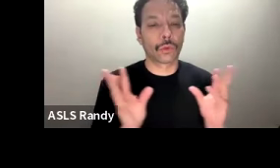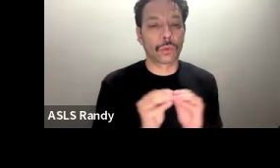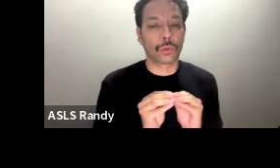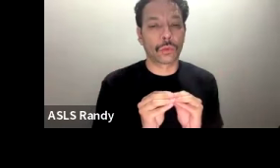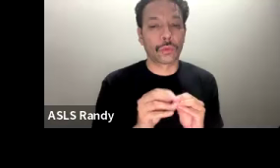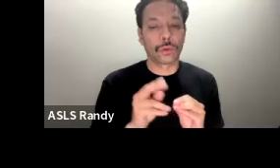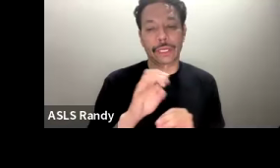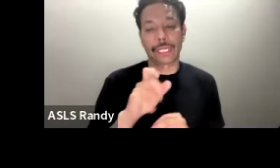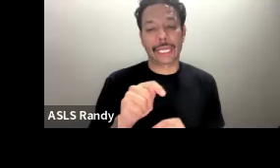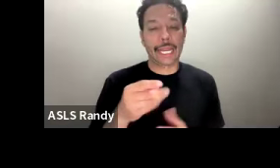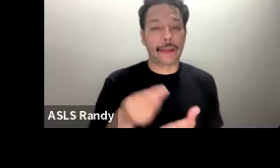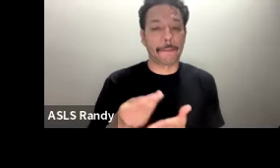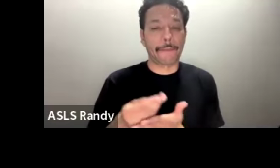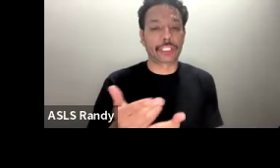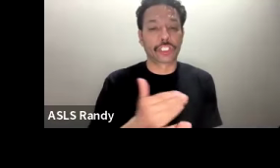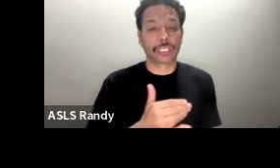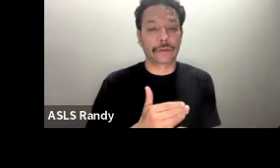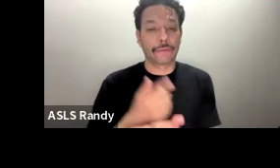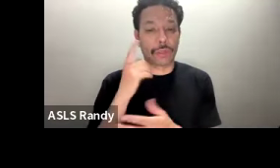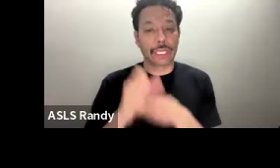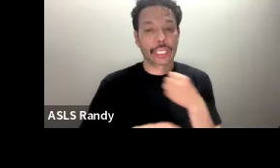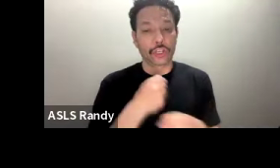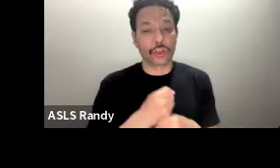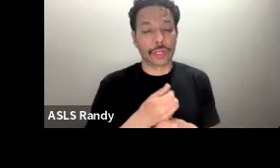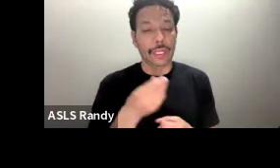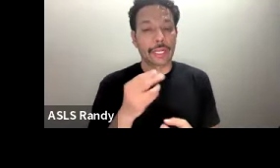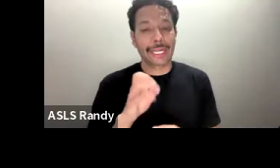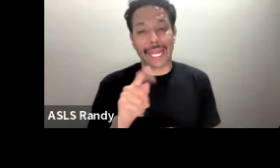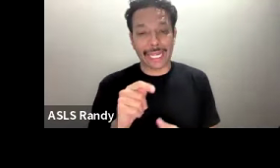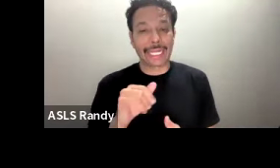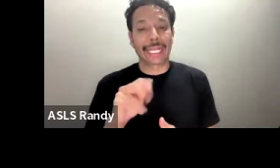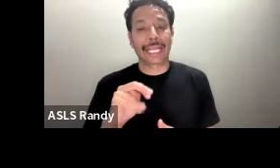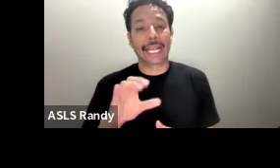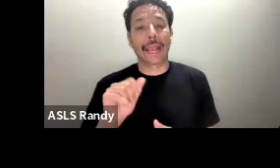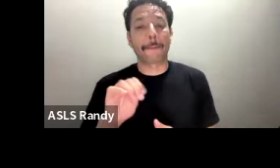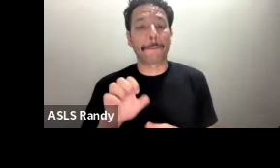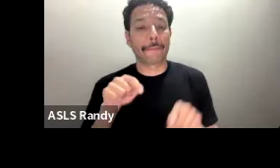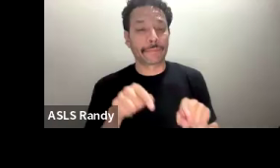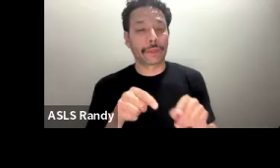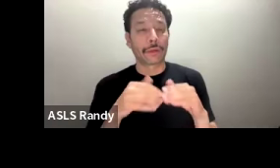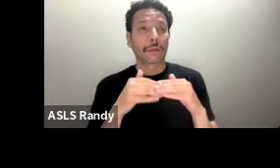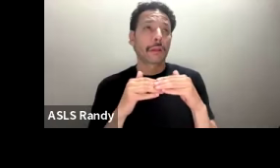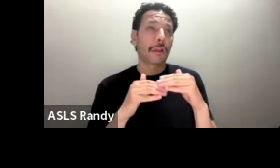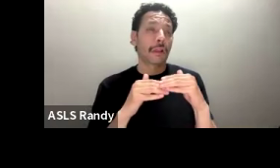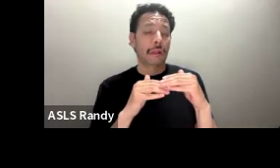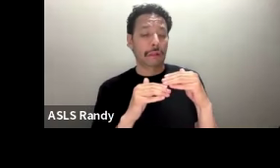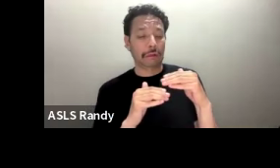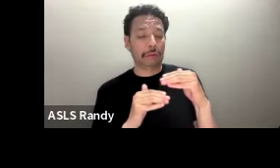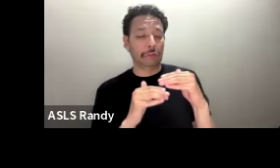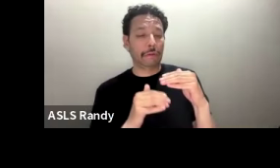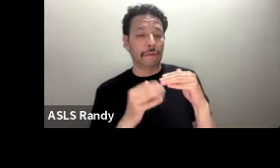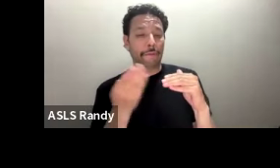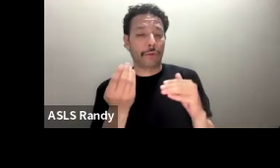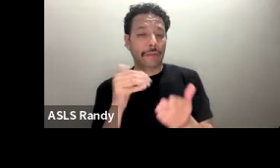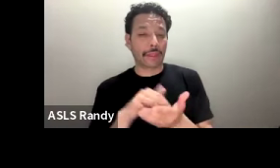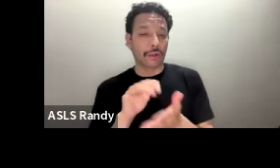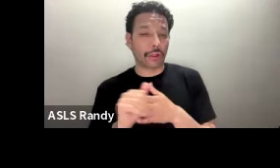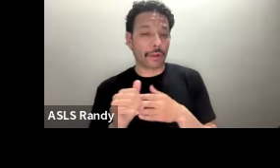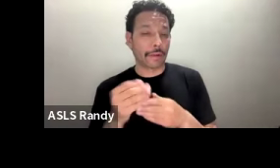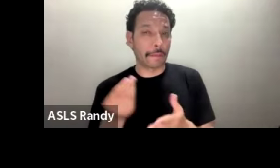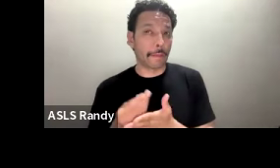net budget for the year or net income for the year is sitting right under $14,000 versus a budget